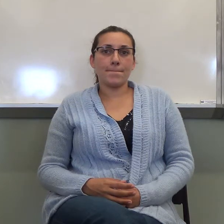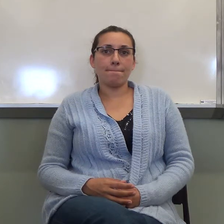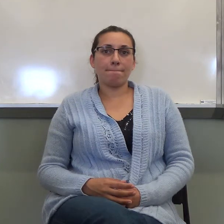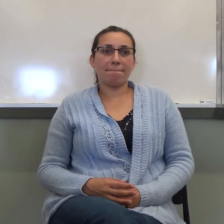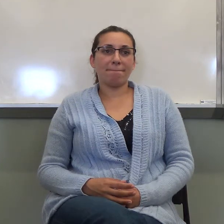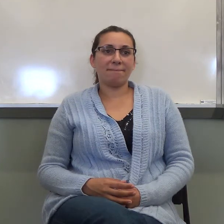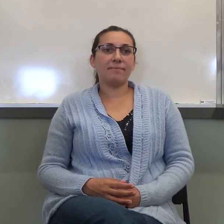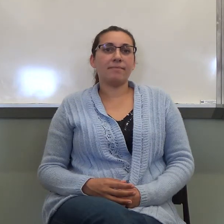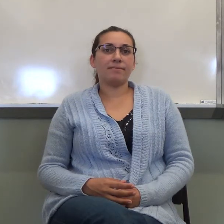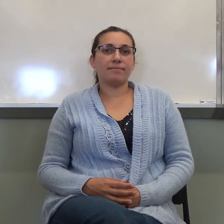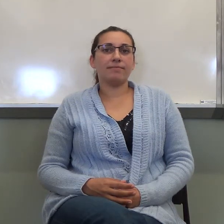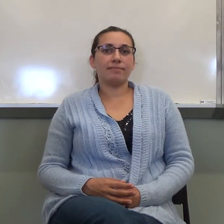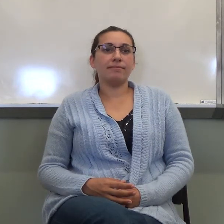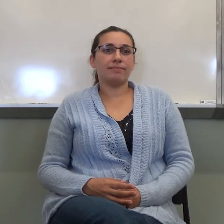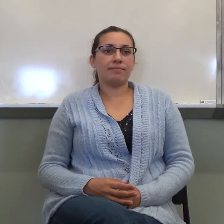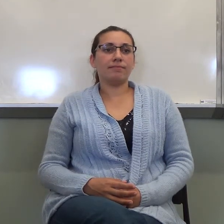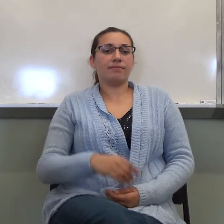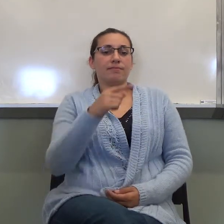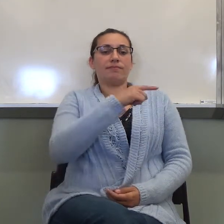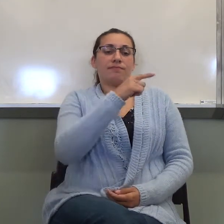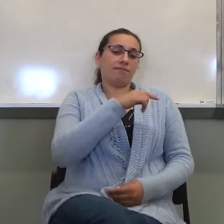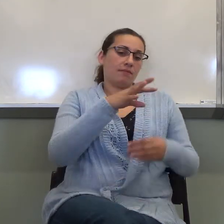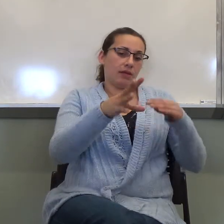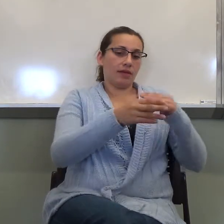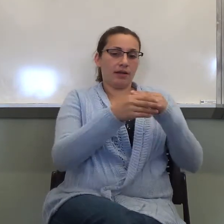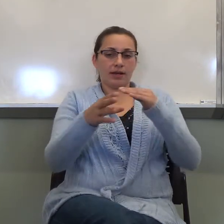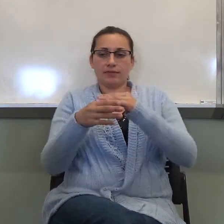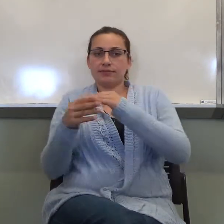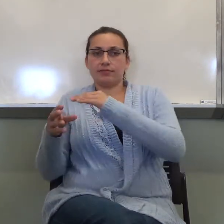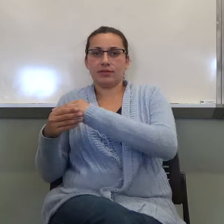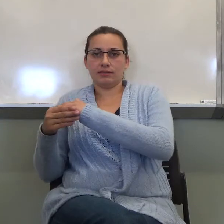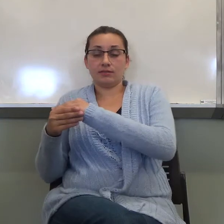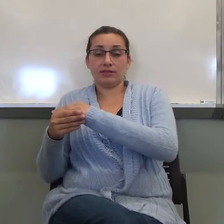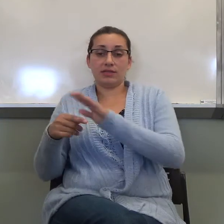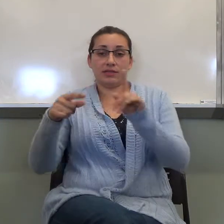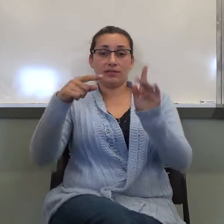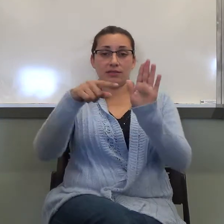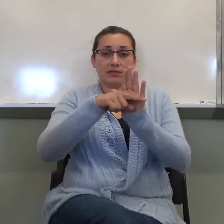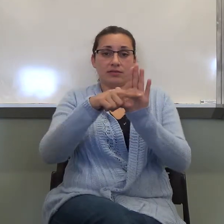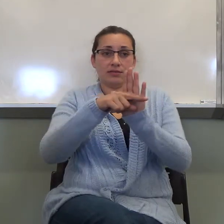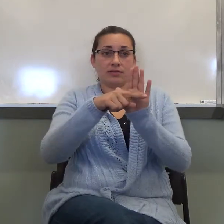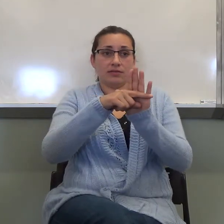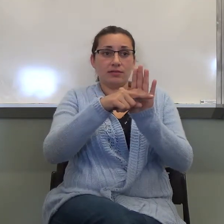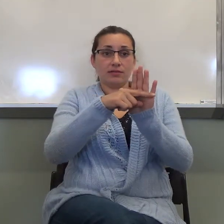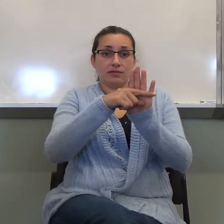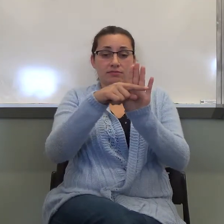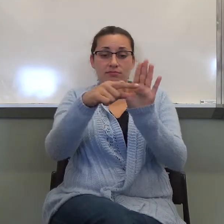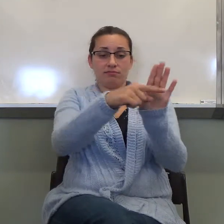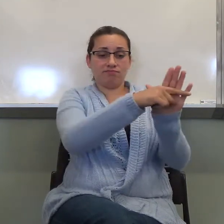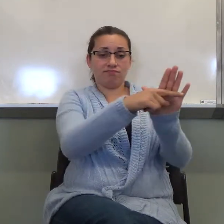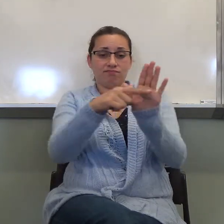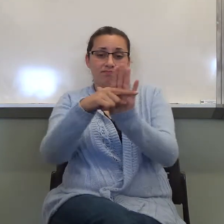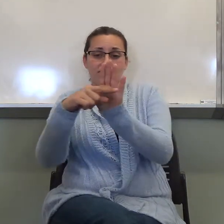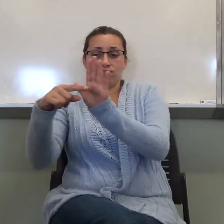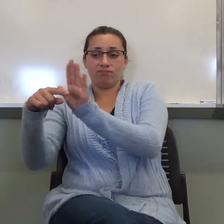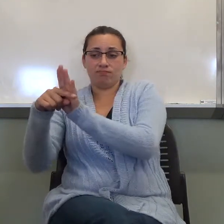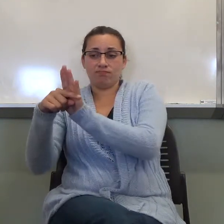Okay. Well, there's nothing but addition there, strangely enough. Those negative signs have to do with negative numbers. All